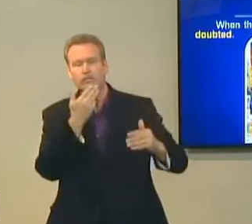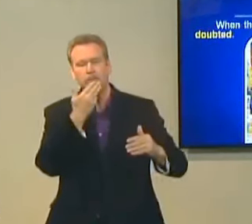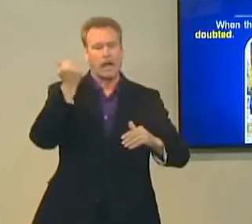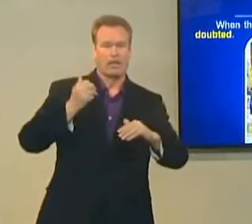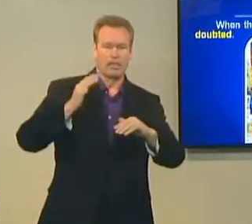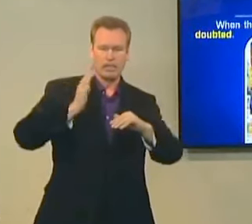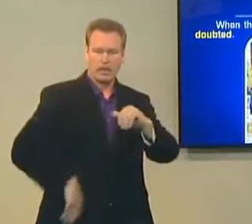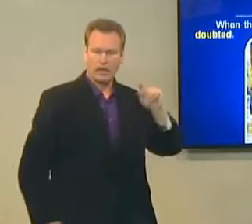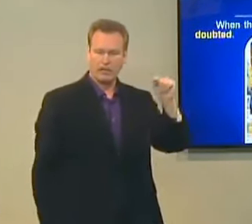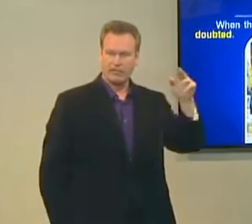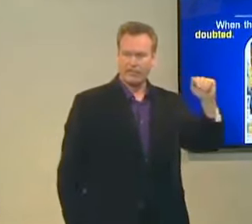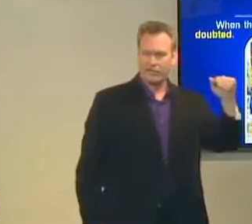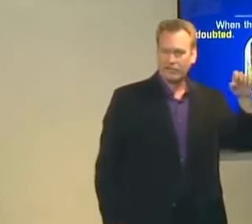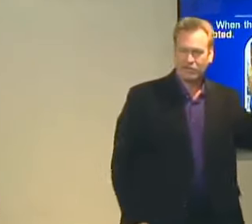Jesus said. You are more blessed.